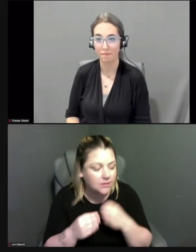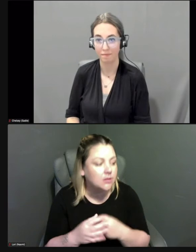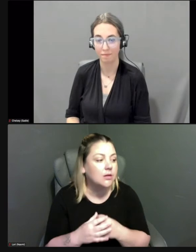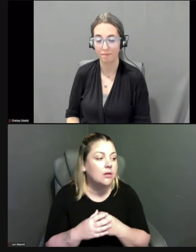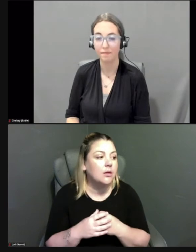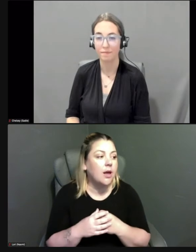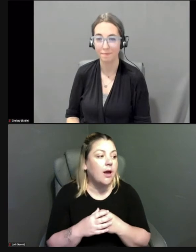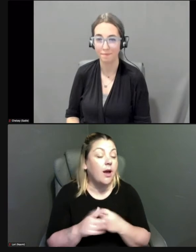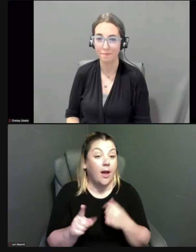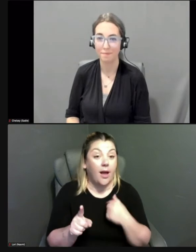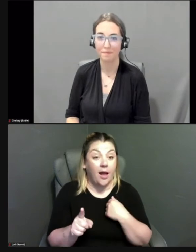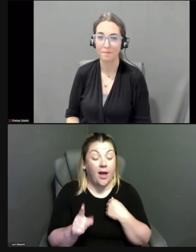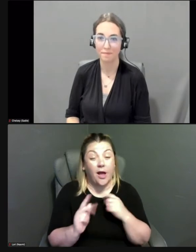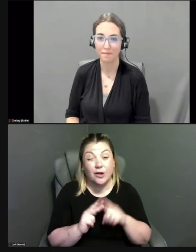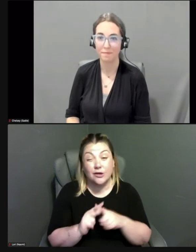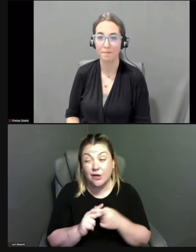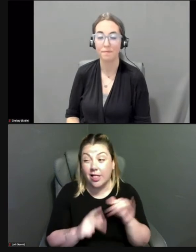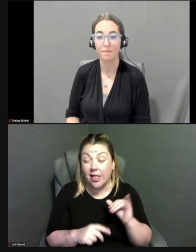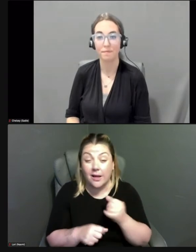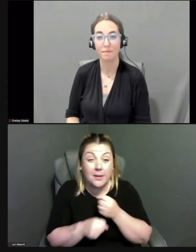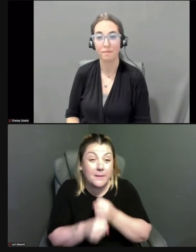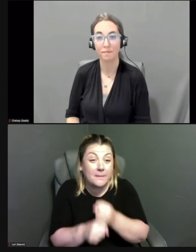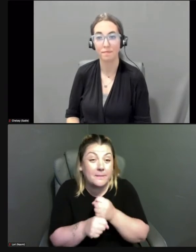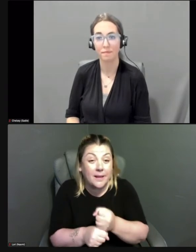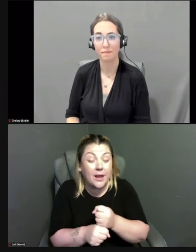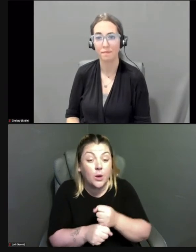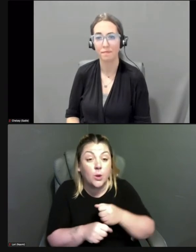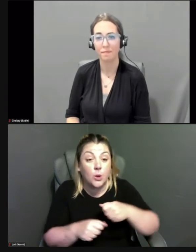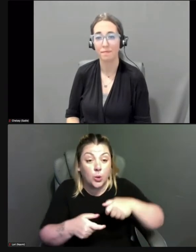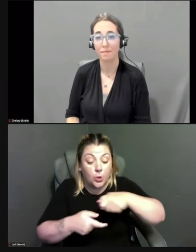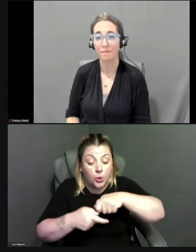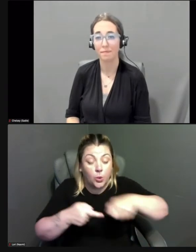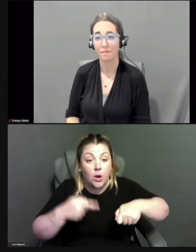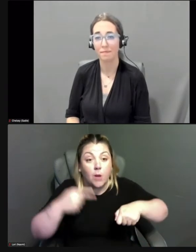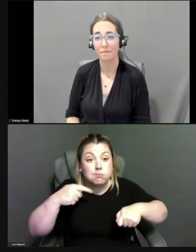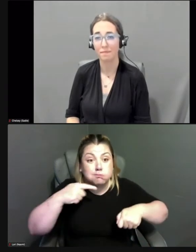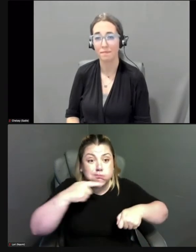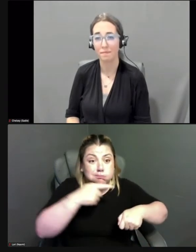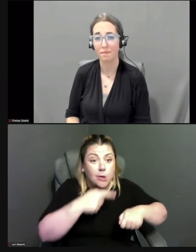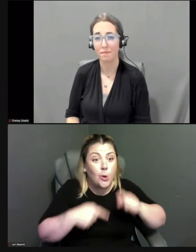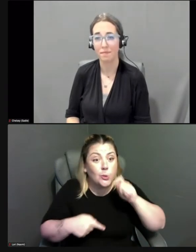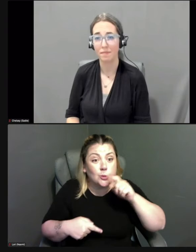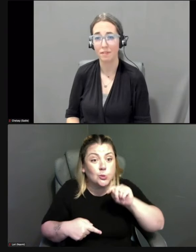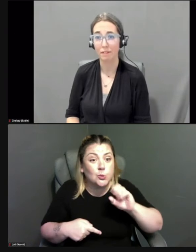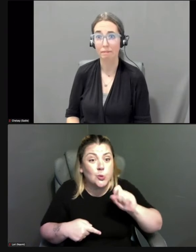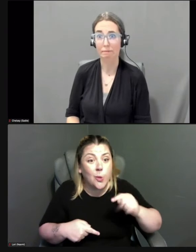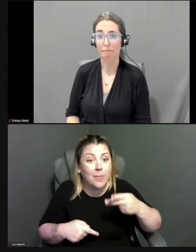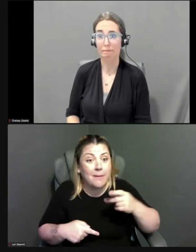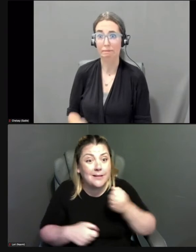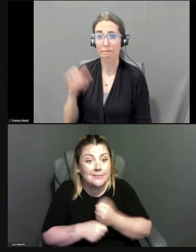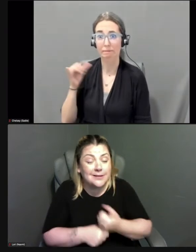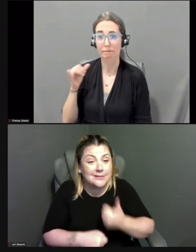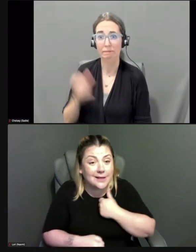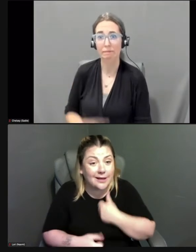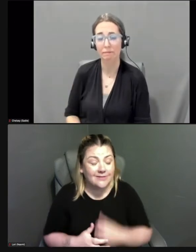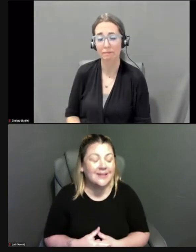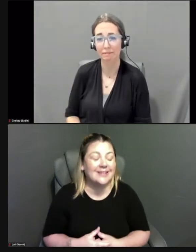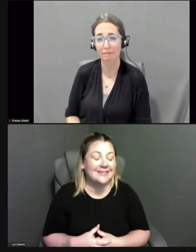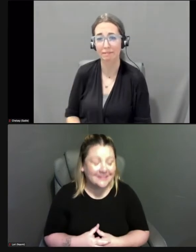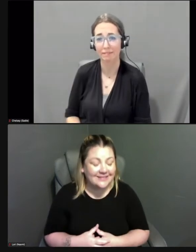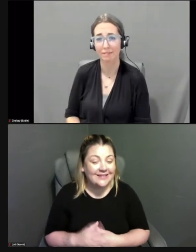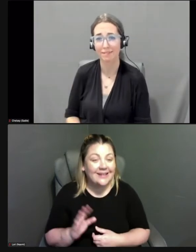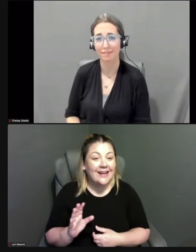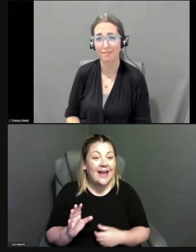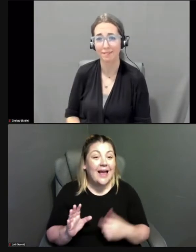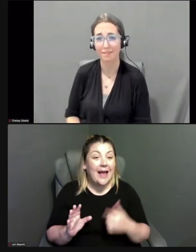I definitely, I started doing things like making my own toothpaste and like stuff like that. I will say that to this day, I